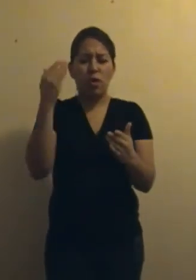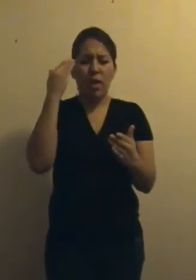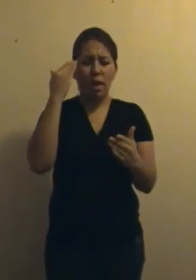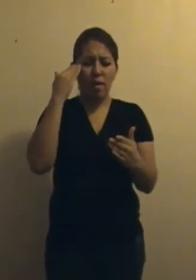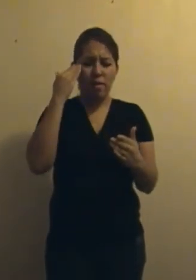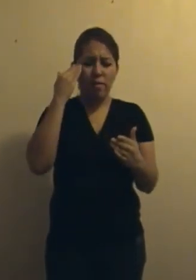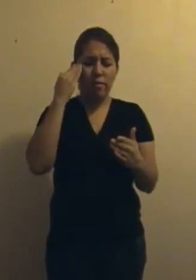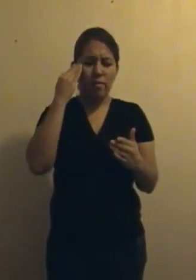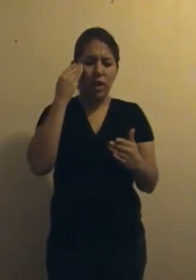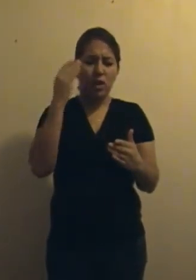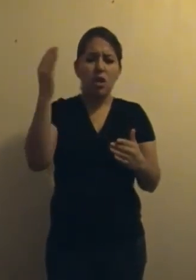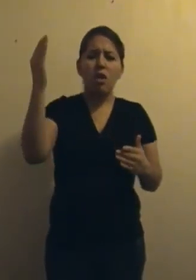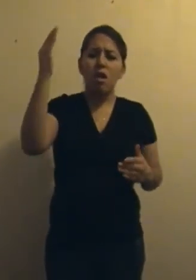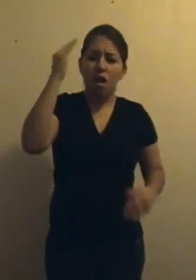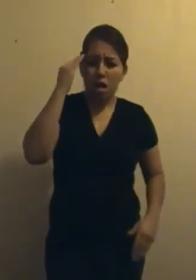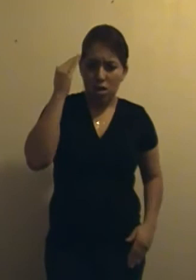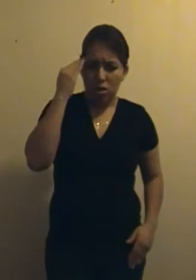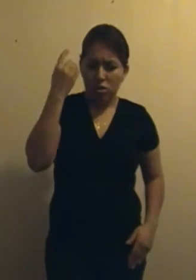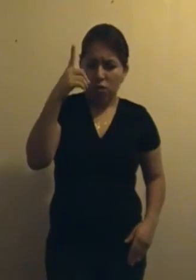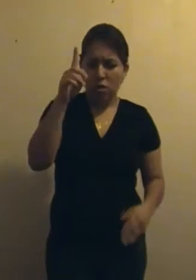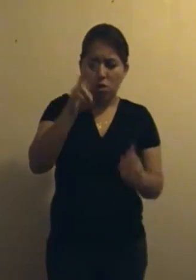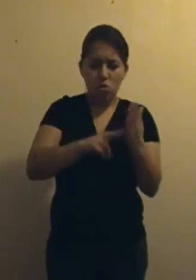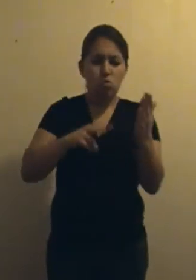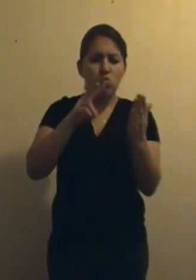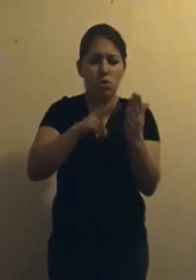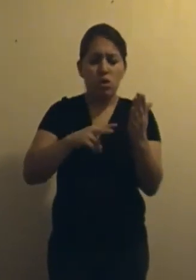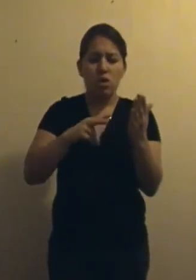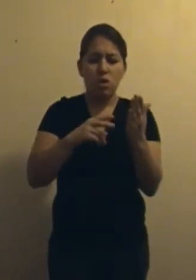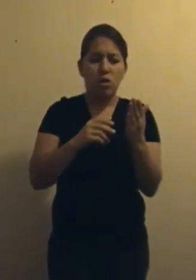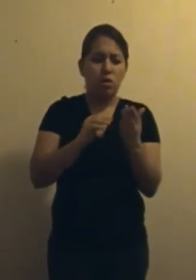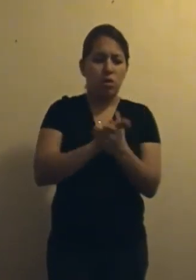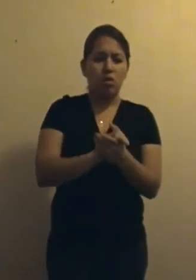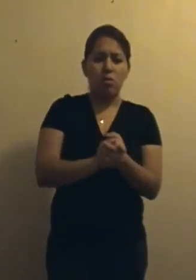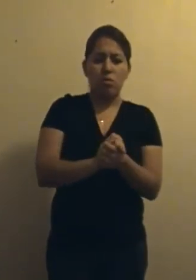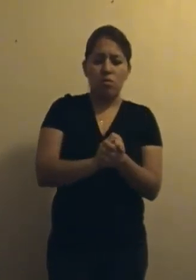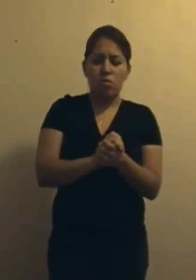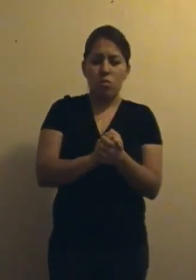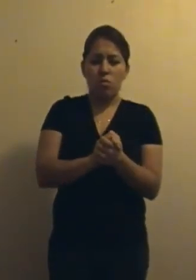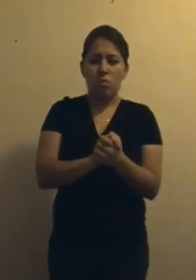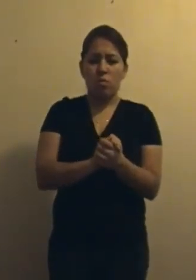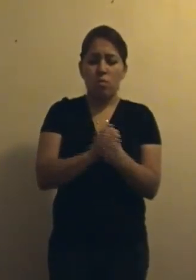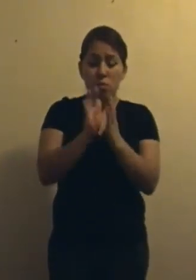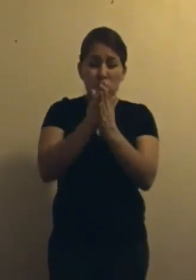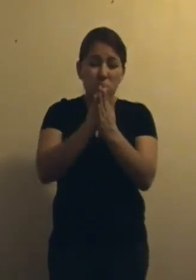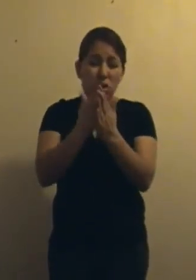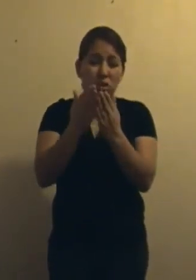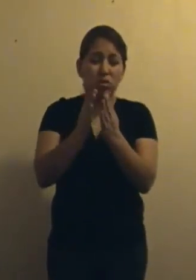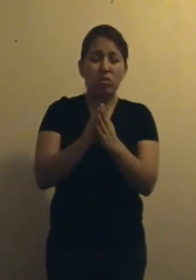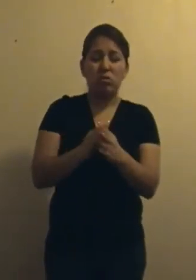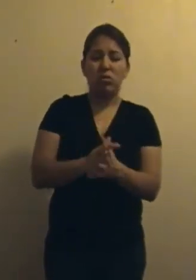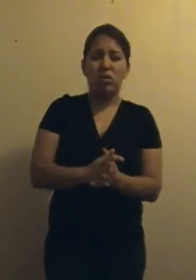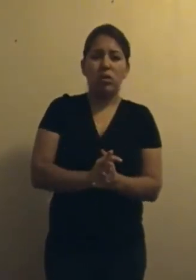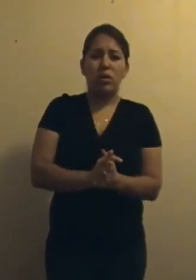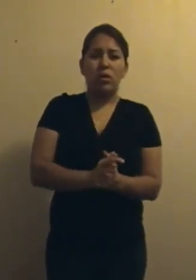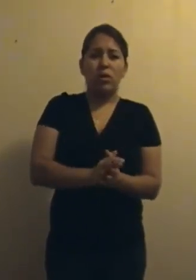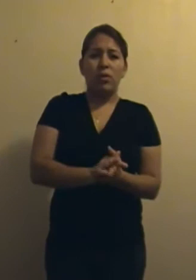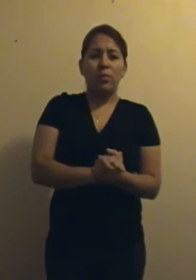then writing from a journal or periodical or some such source. And then they assemble